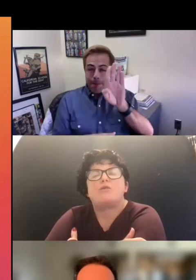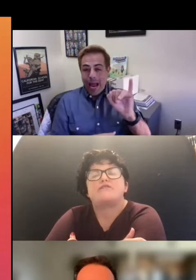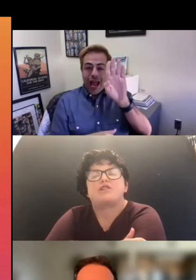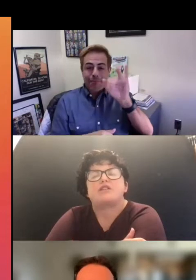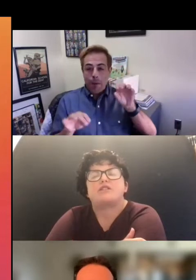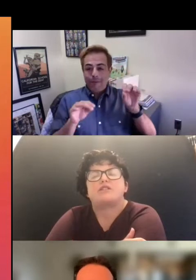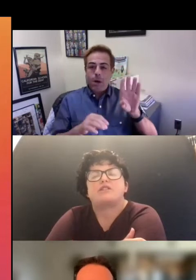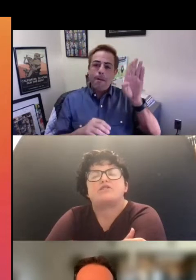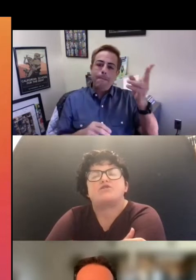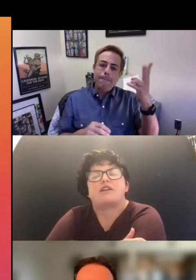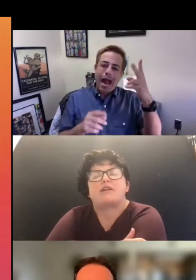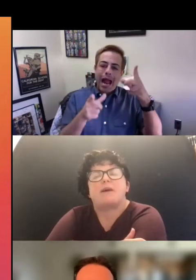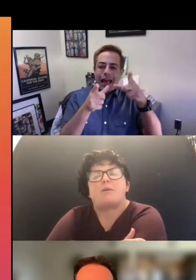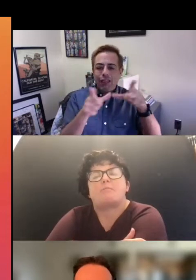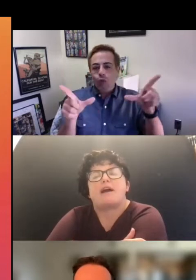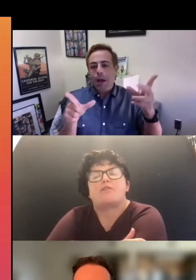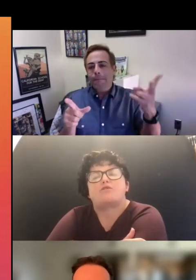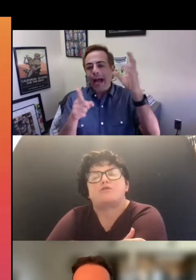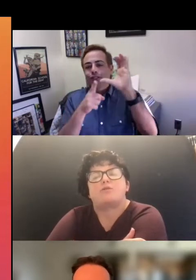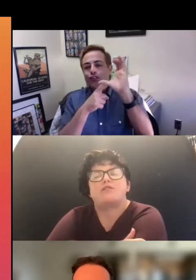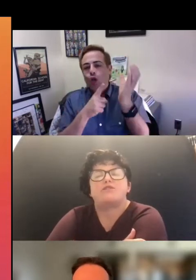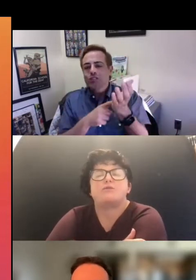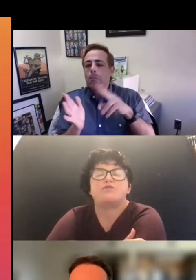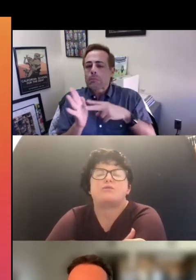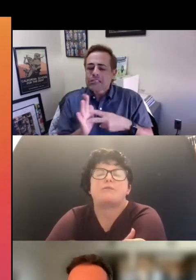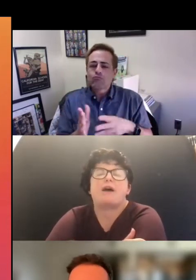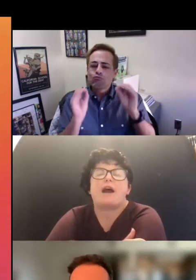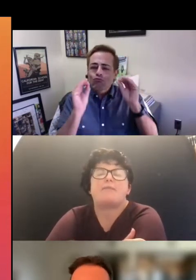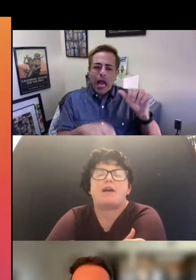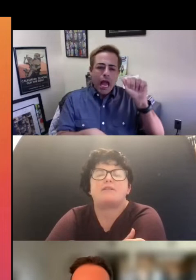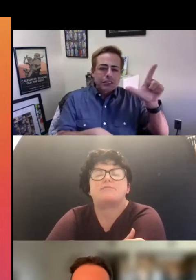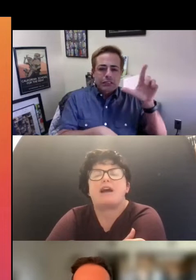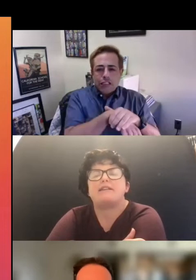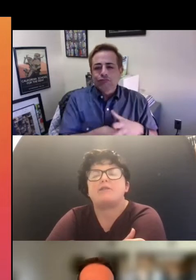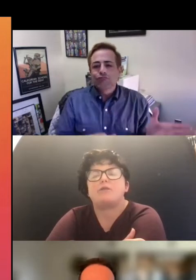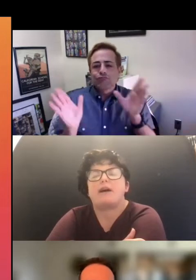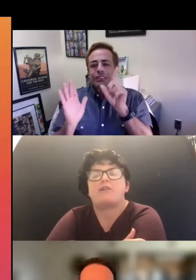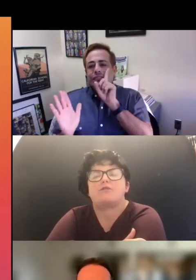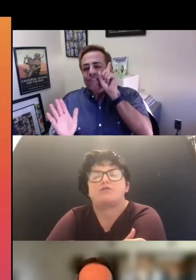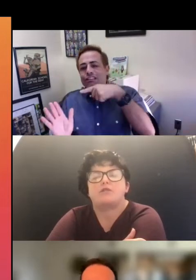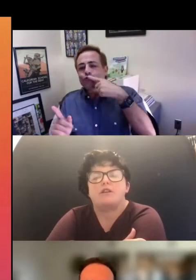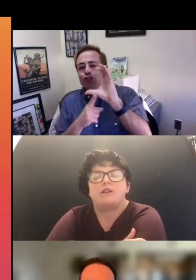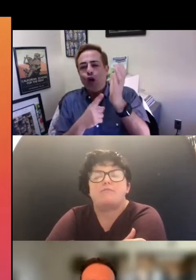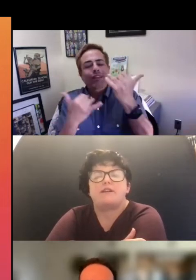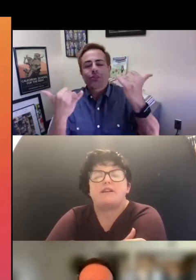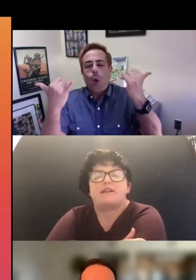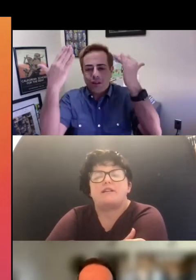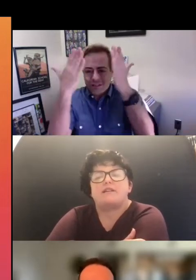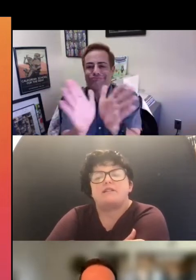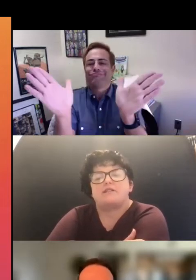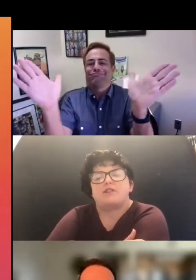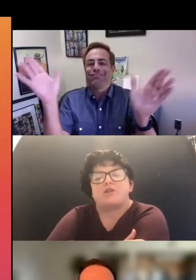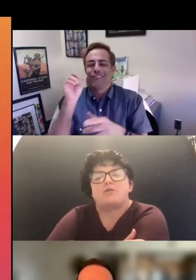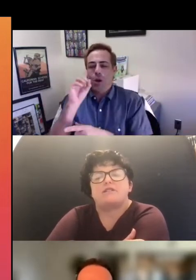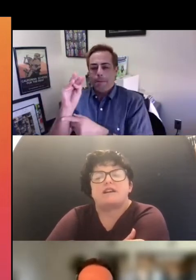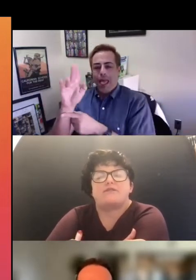Now we've started talking about bicultural. We use the word bi means bilingual, bicultural, meaning,